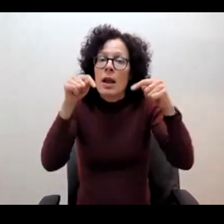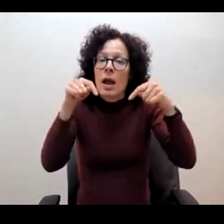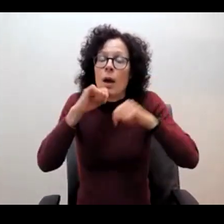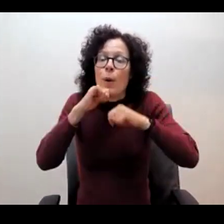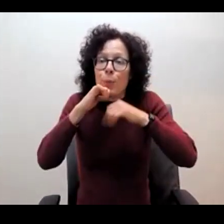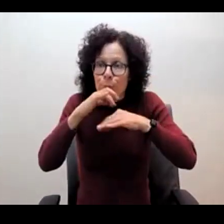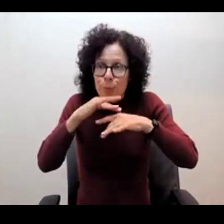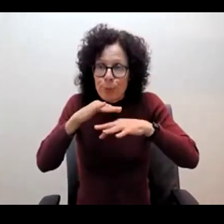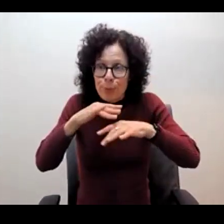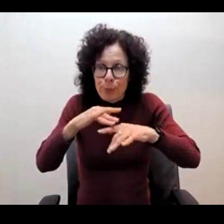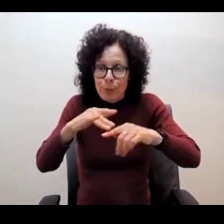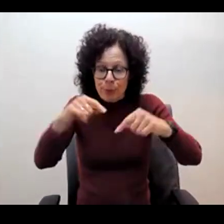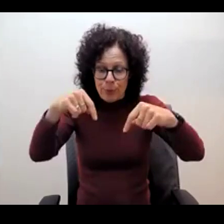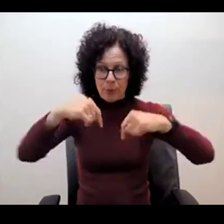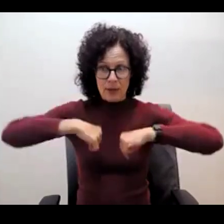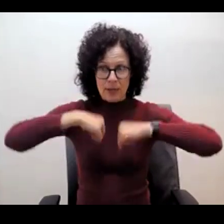out as you go down.